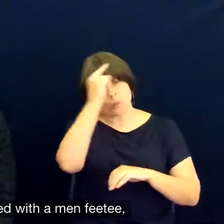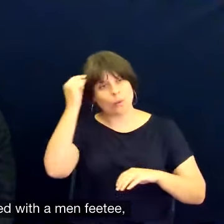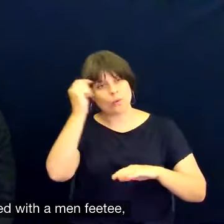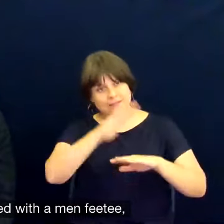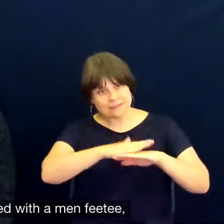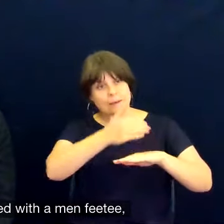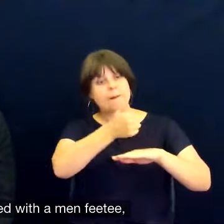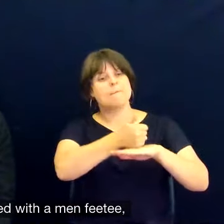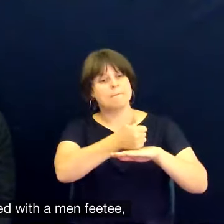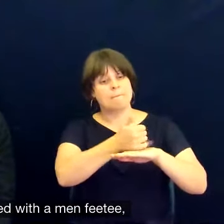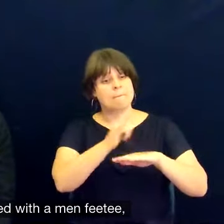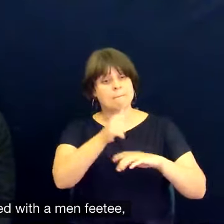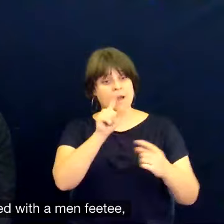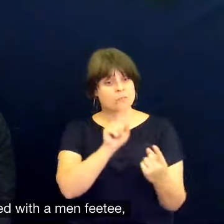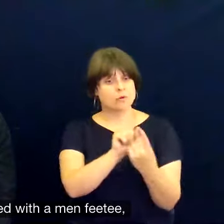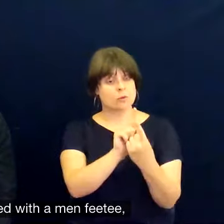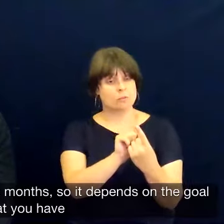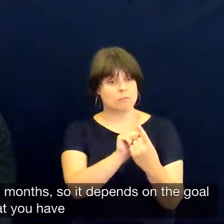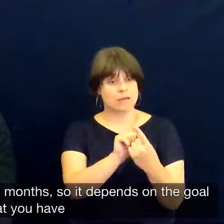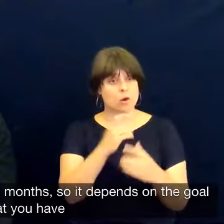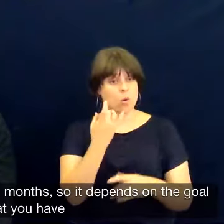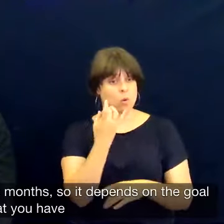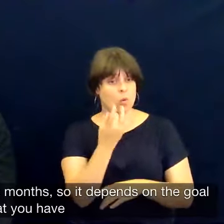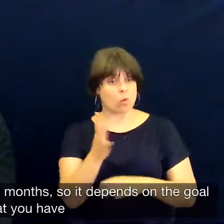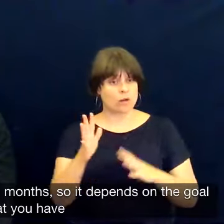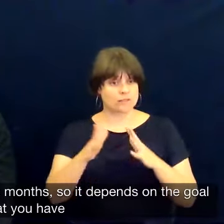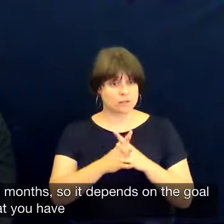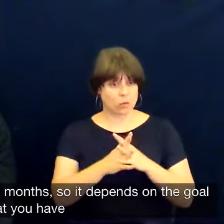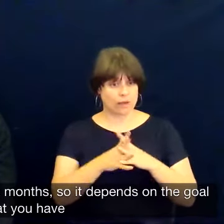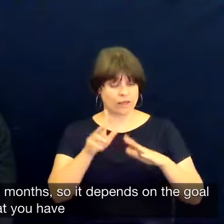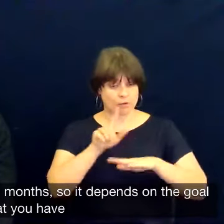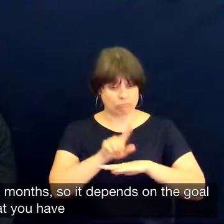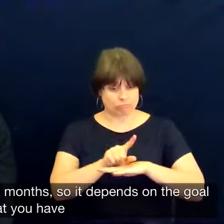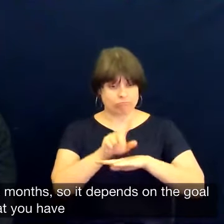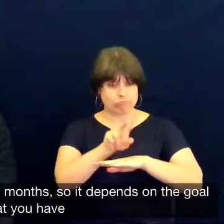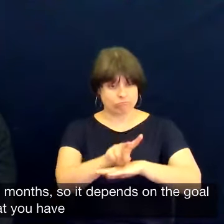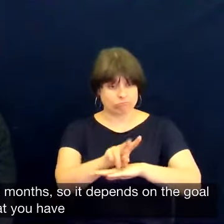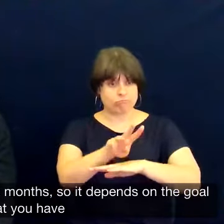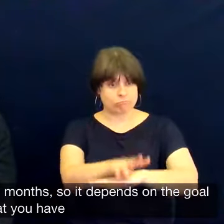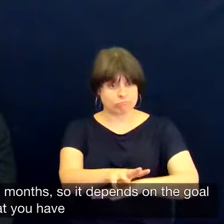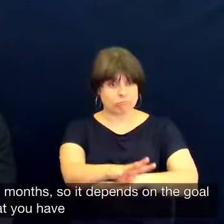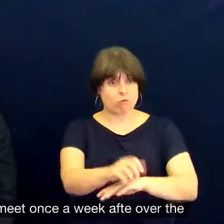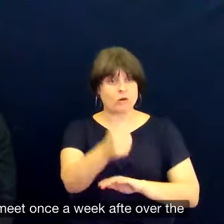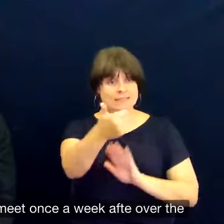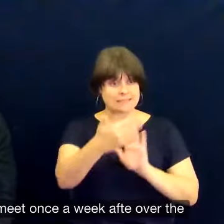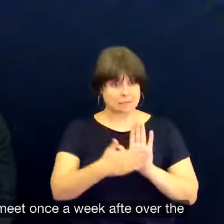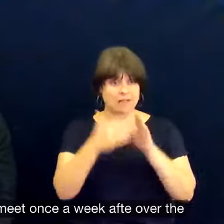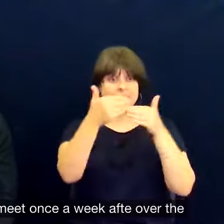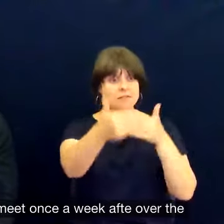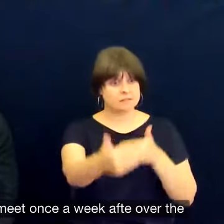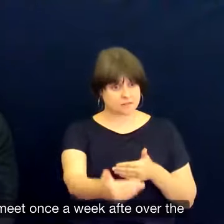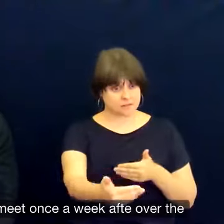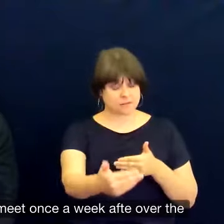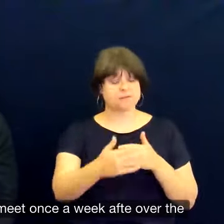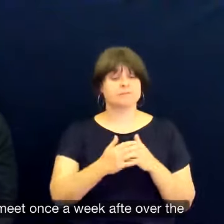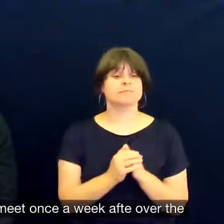meet once a week over the period of 6 months. So once